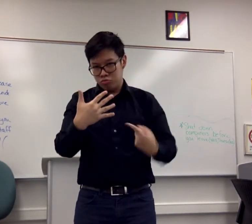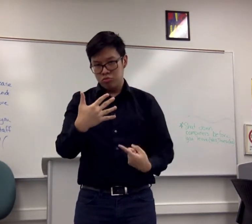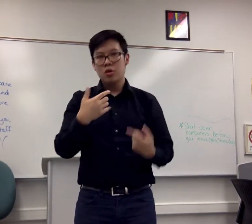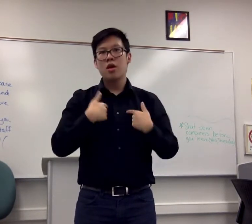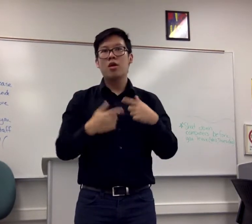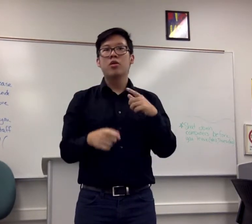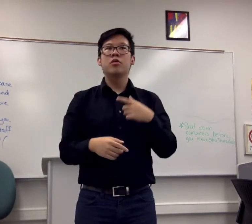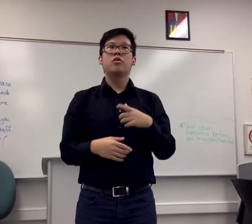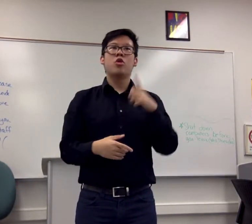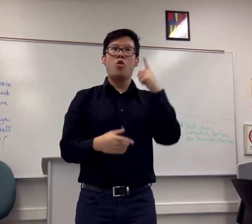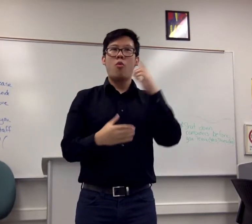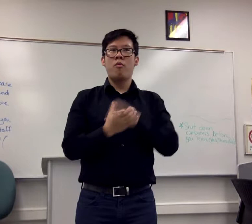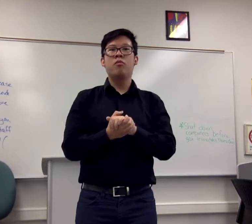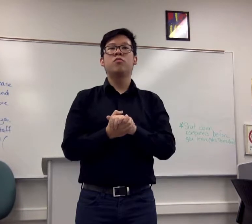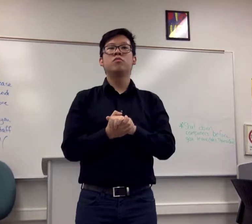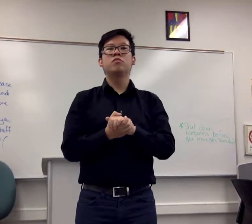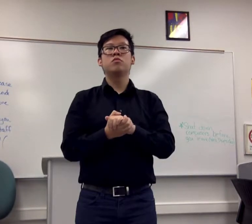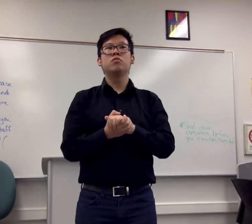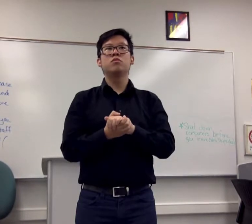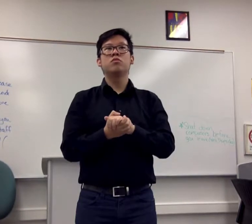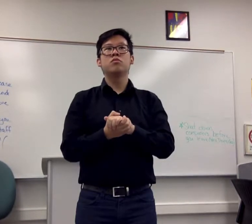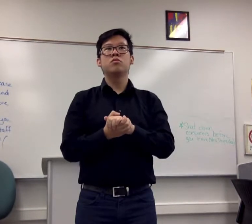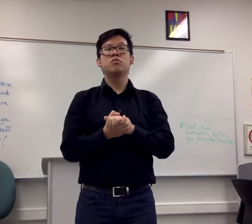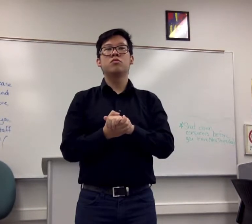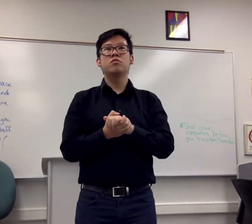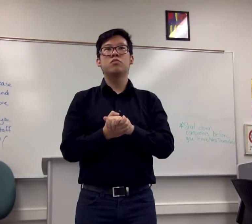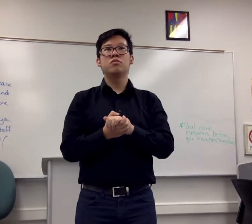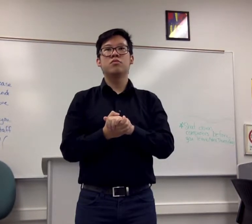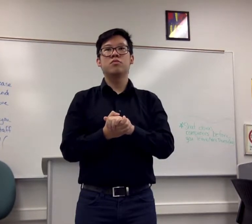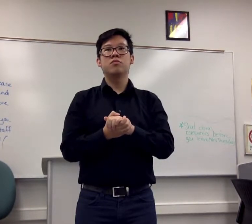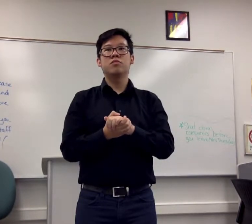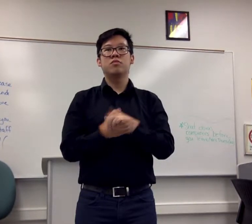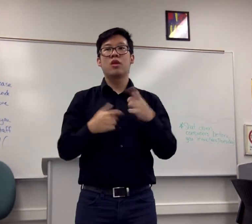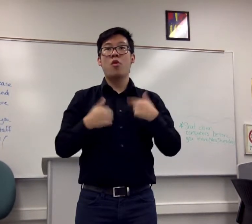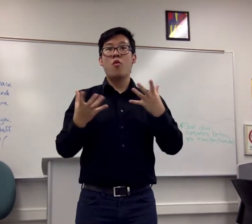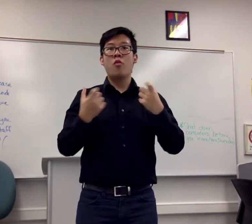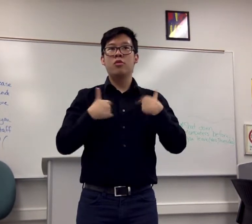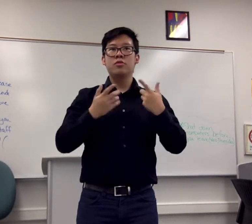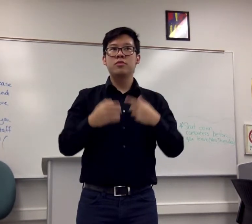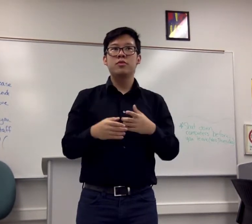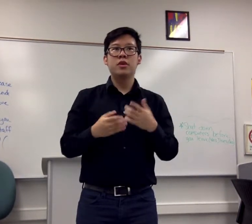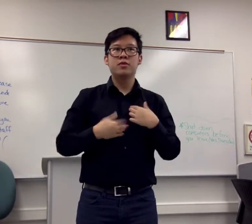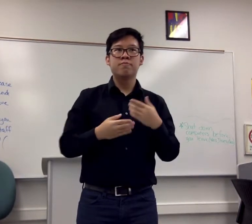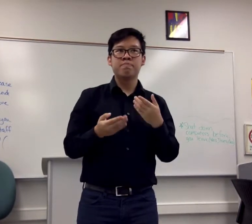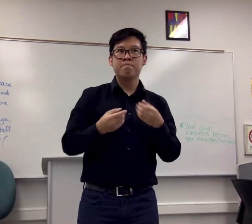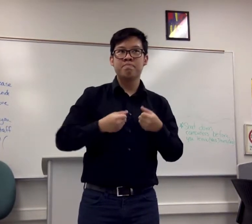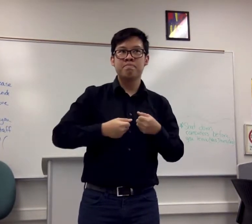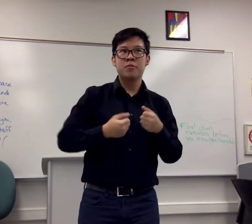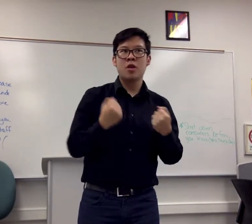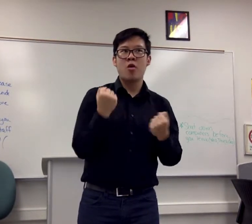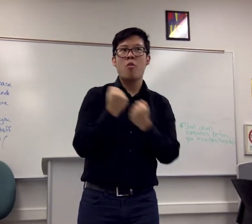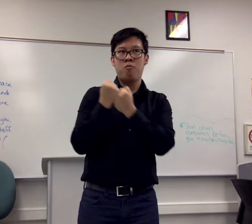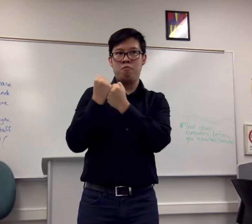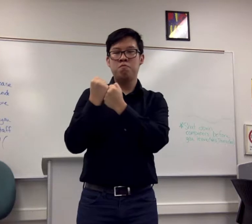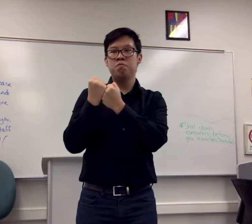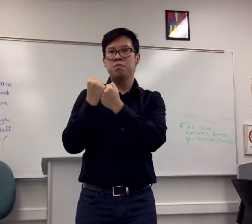this. Wholeheartedly, but also I want to encourage you to also empower the